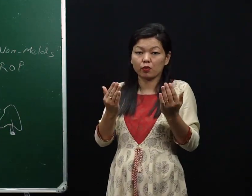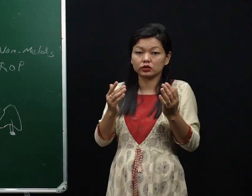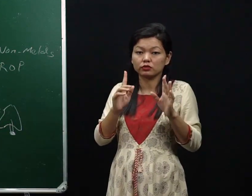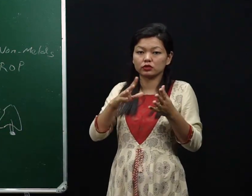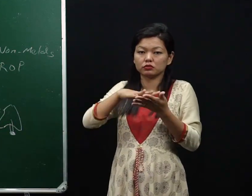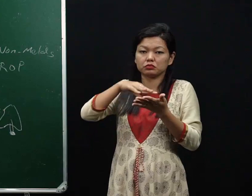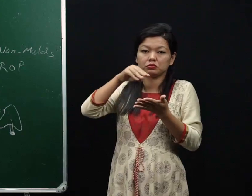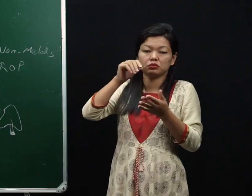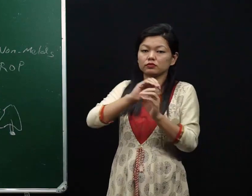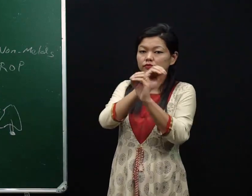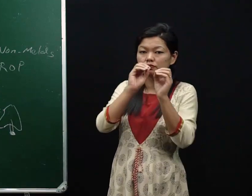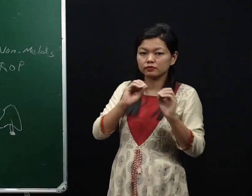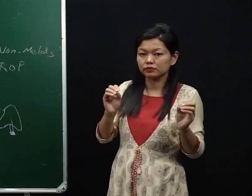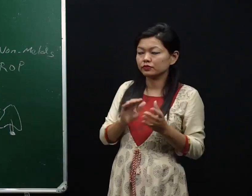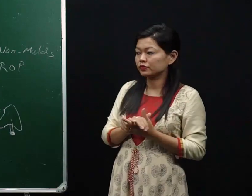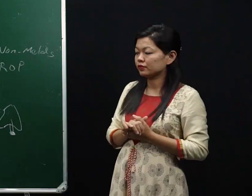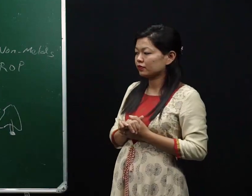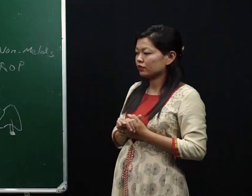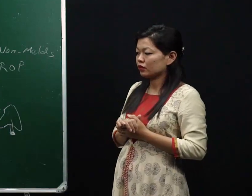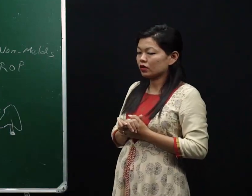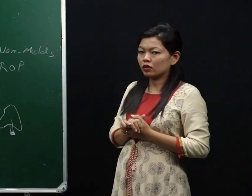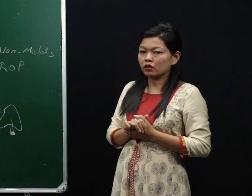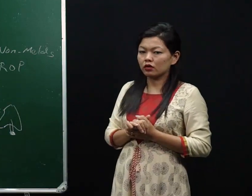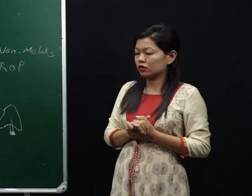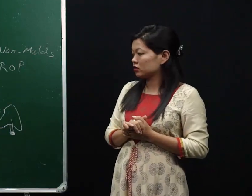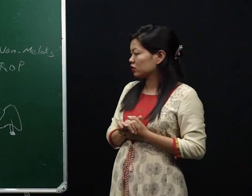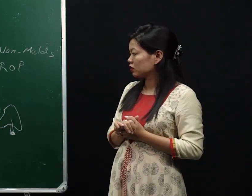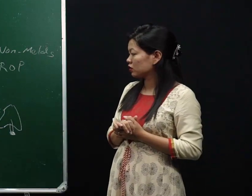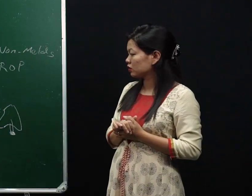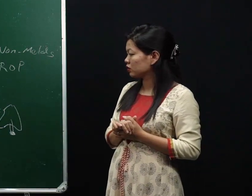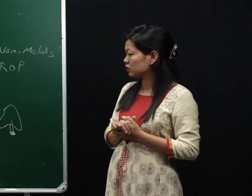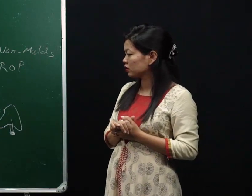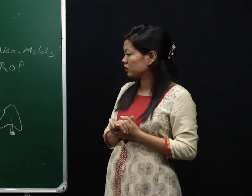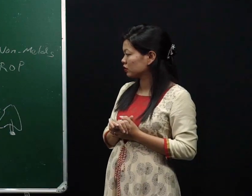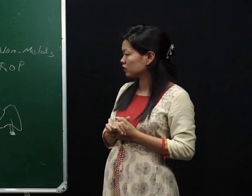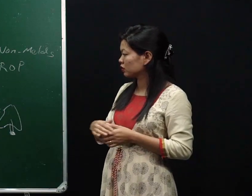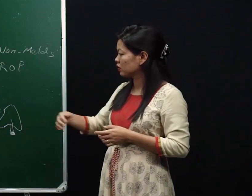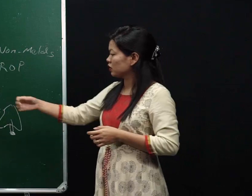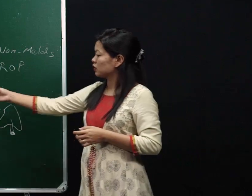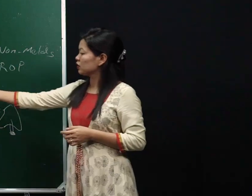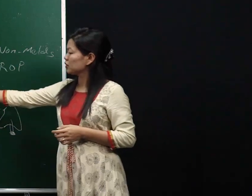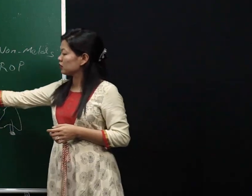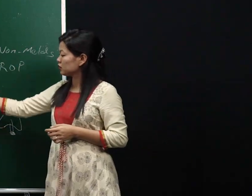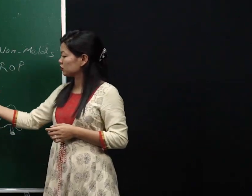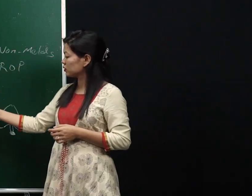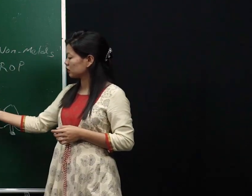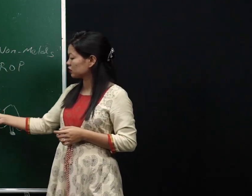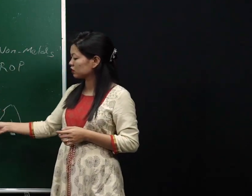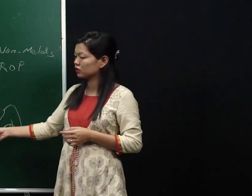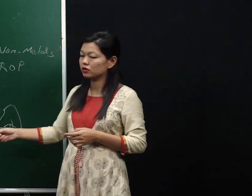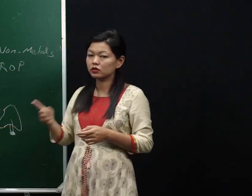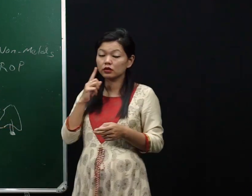just beat it with a hammer, okay? Or if you just beat it, then what you'll observe? You'll observe that it will become